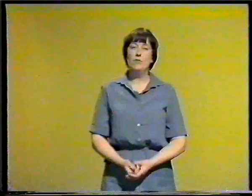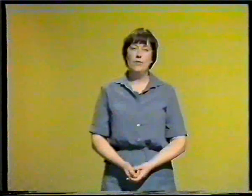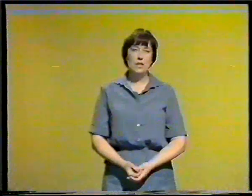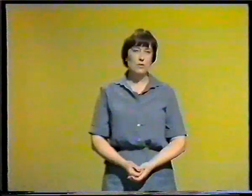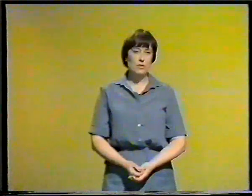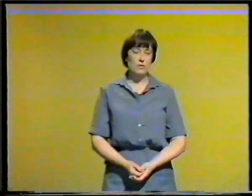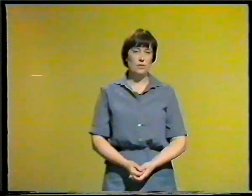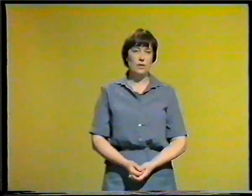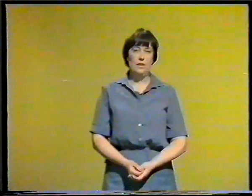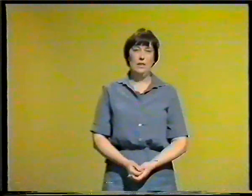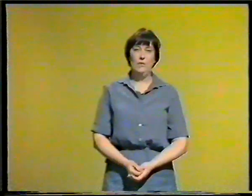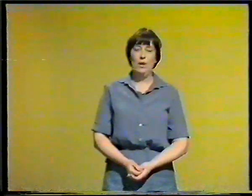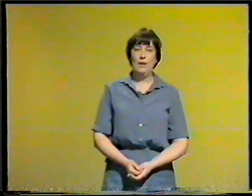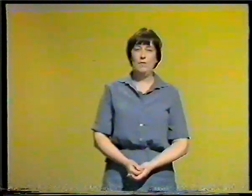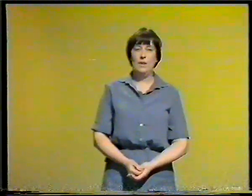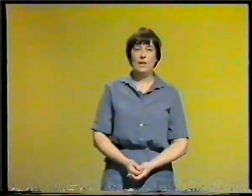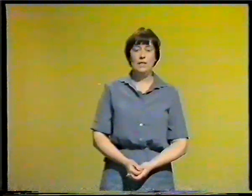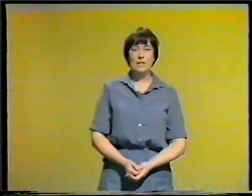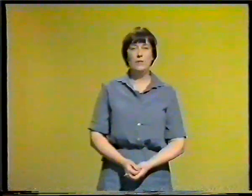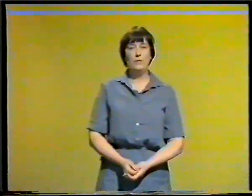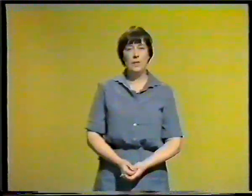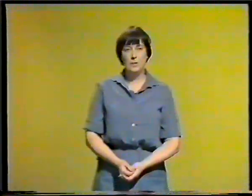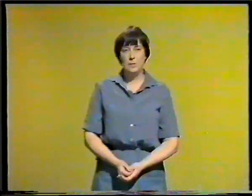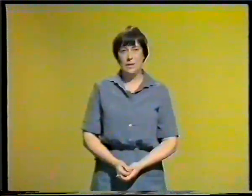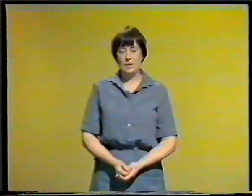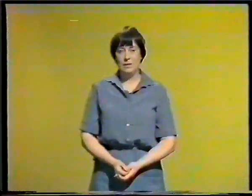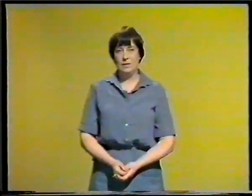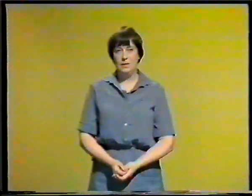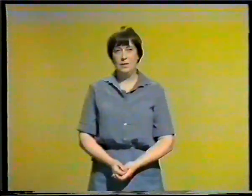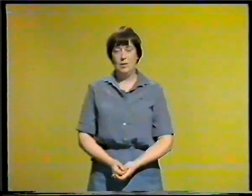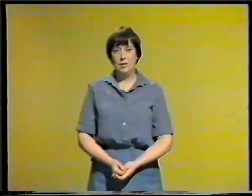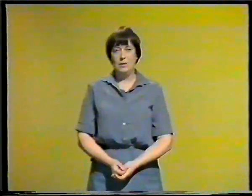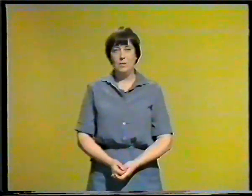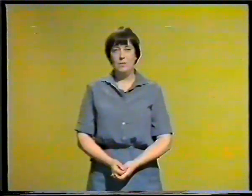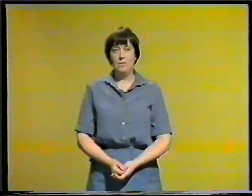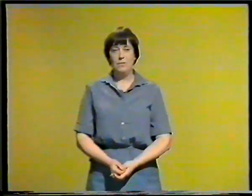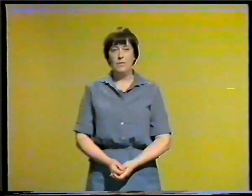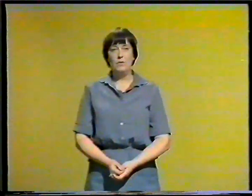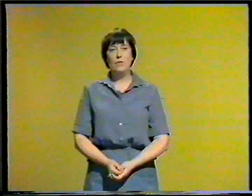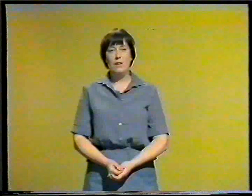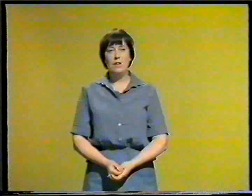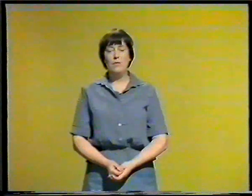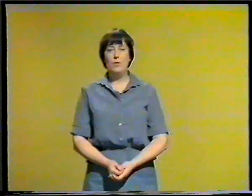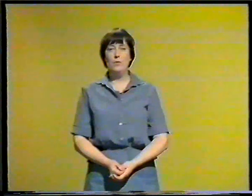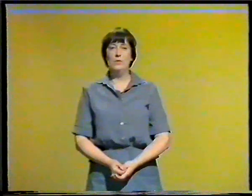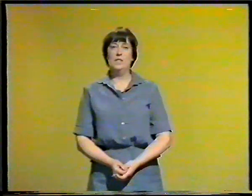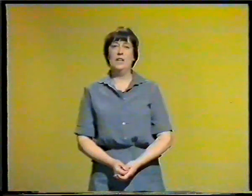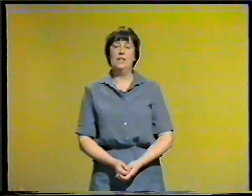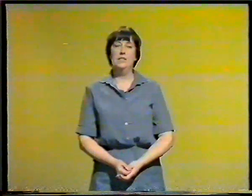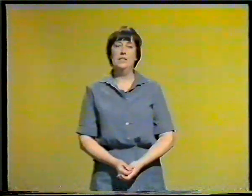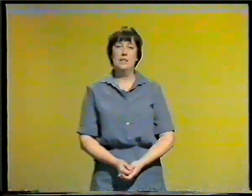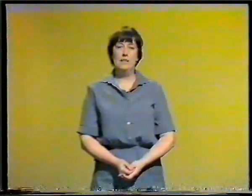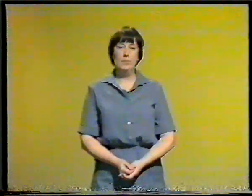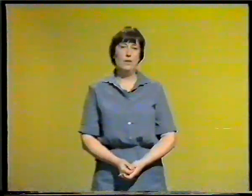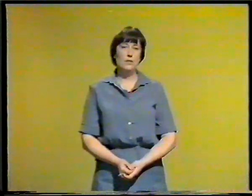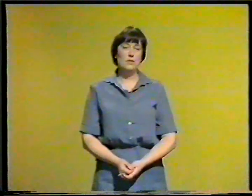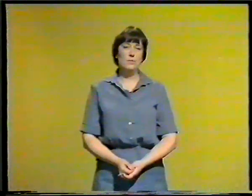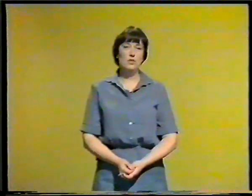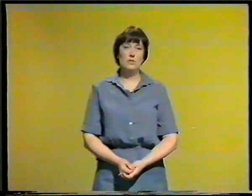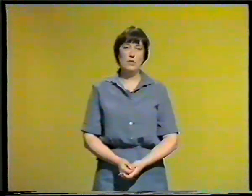often very useful if you have an idea of finger spelling. There are very few signs in the Makaton which involve